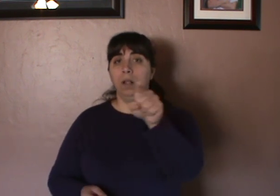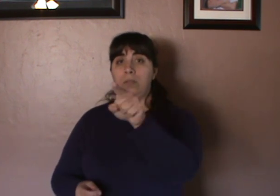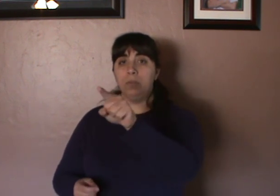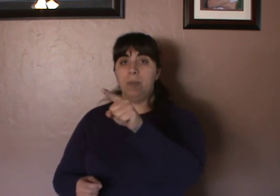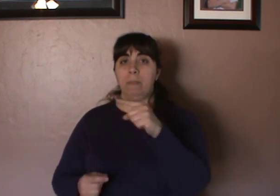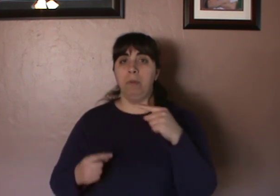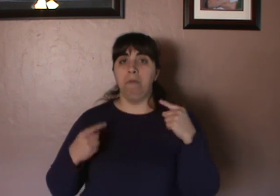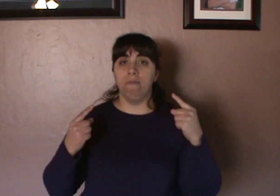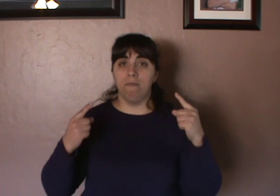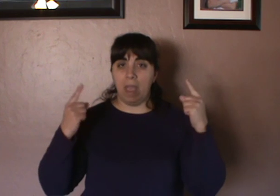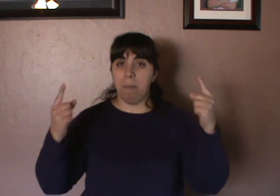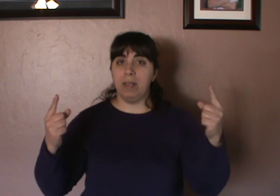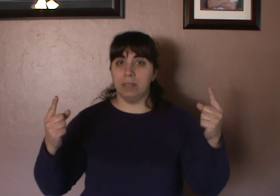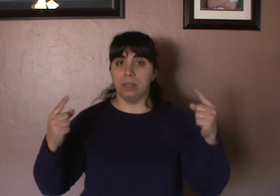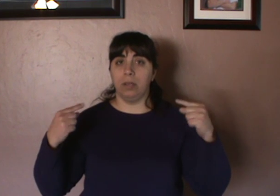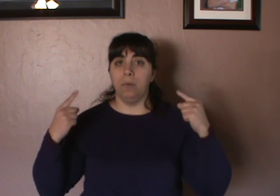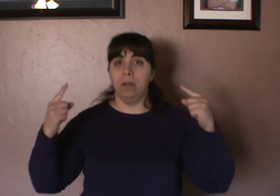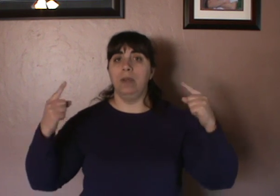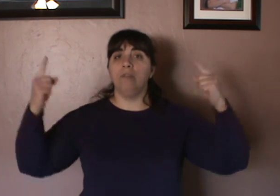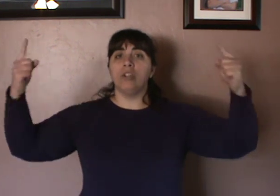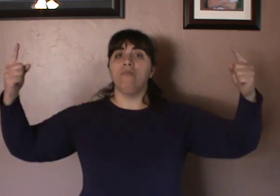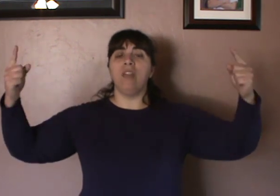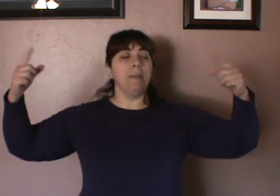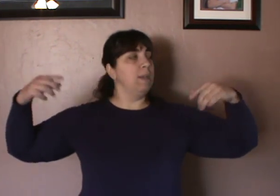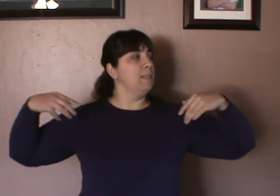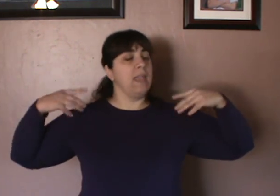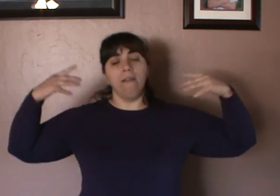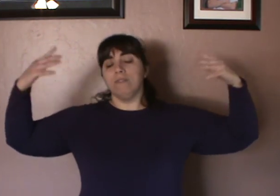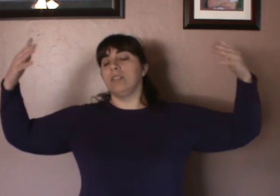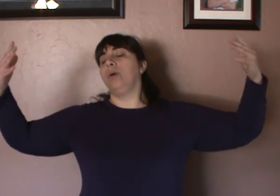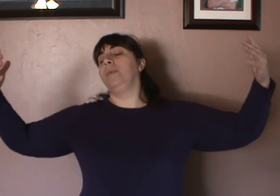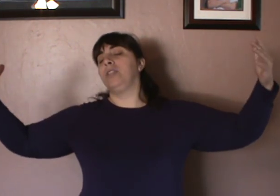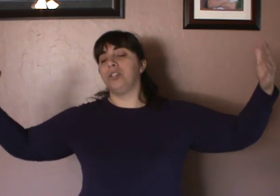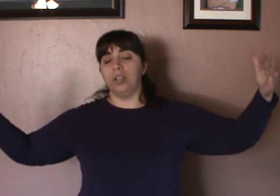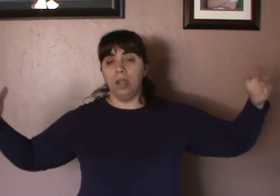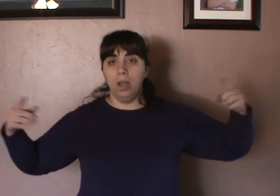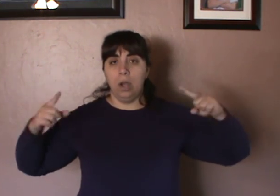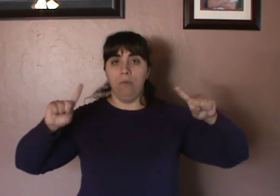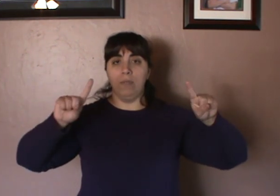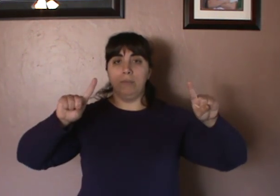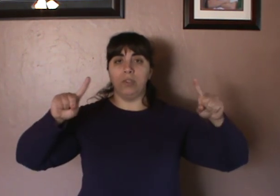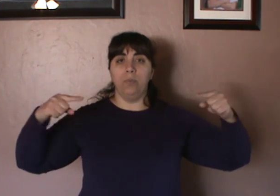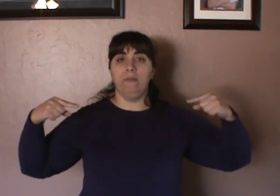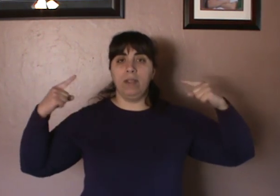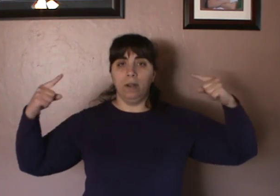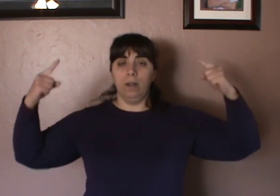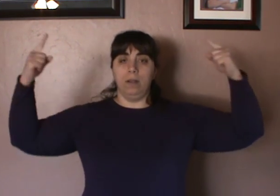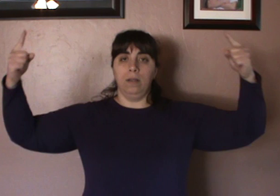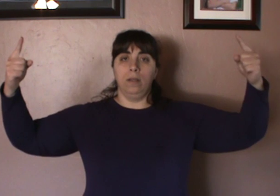of those people, famous, so there's famous, they have so much over them, so one finger,